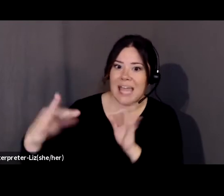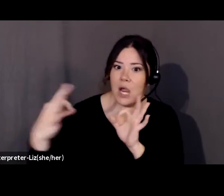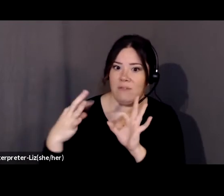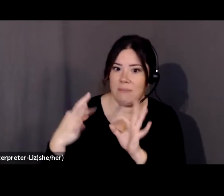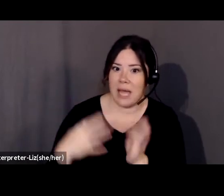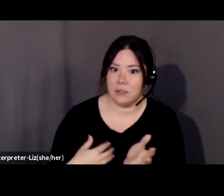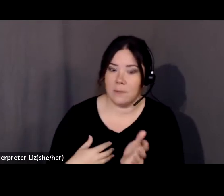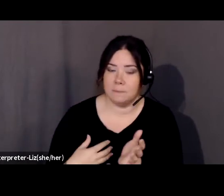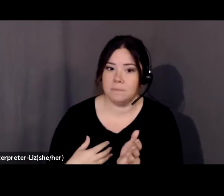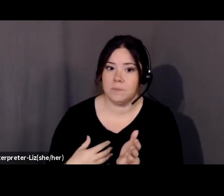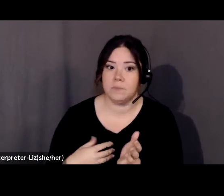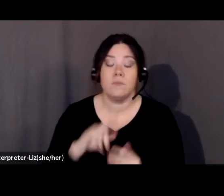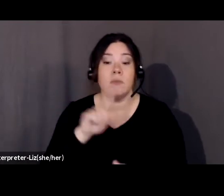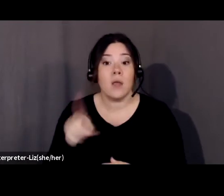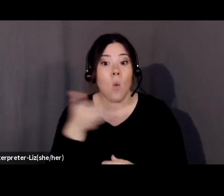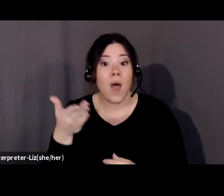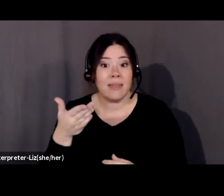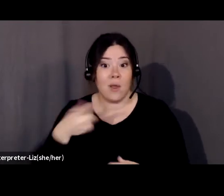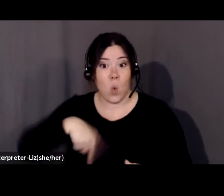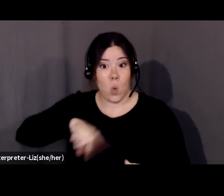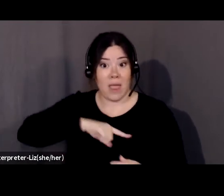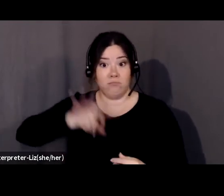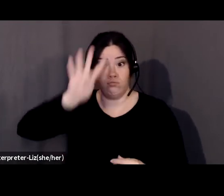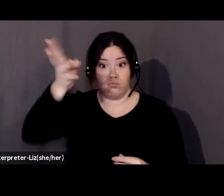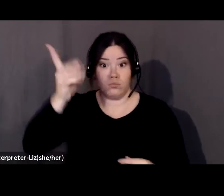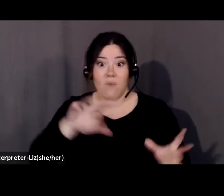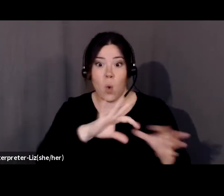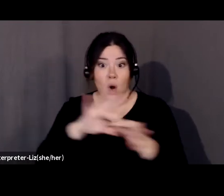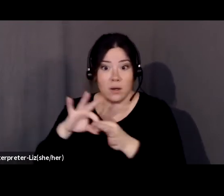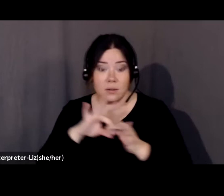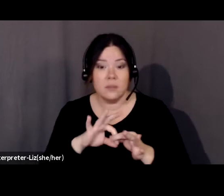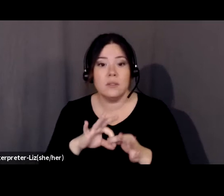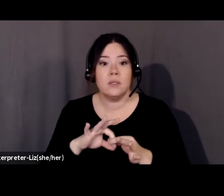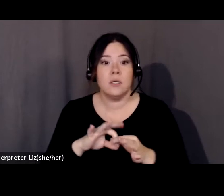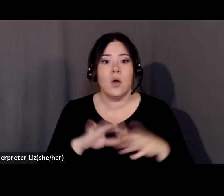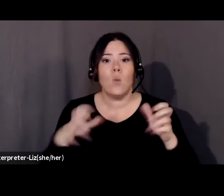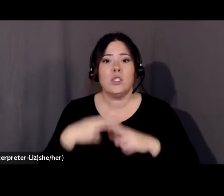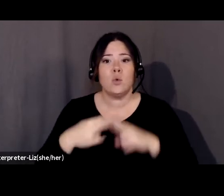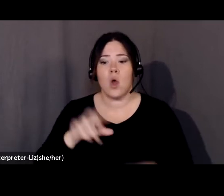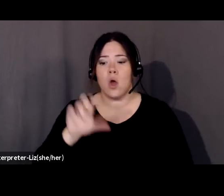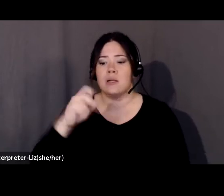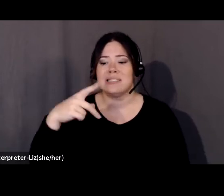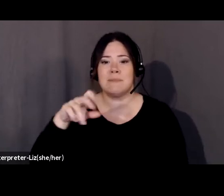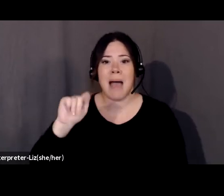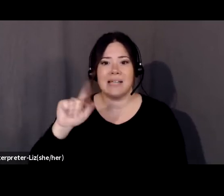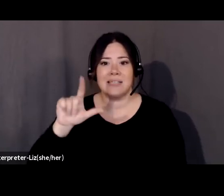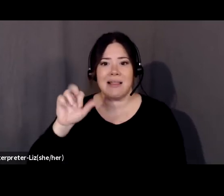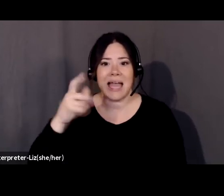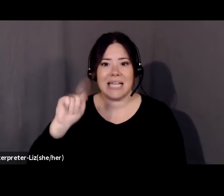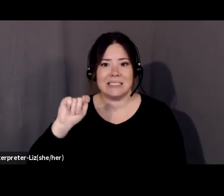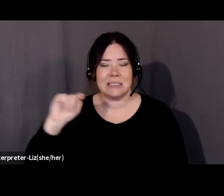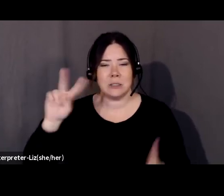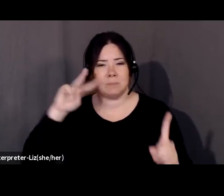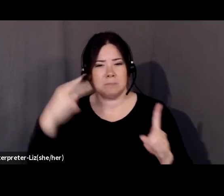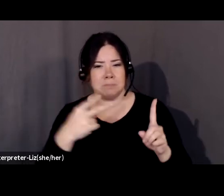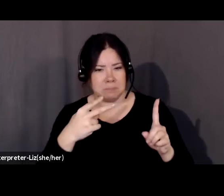to bring our communities together, we are doing spotlights. The spotlights, well, we've done two,